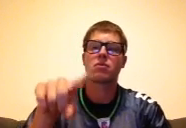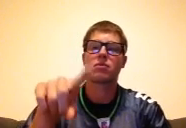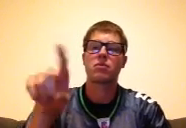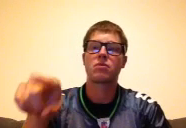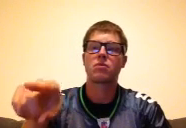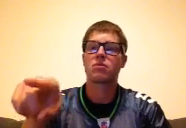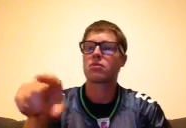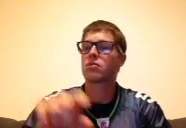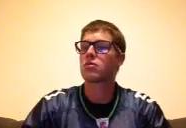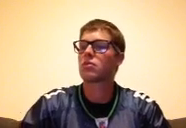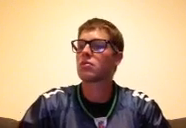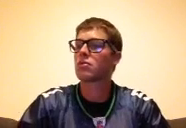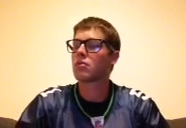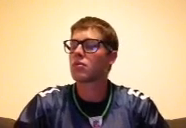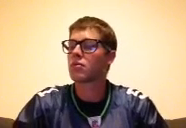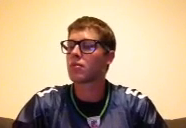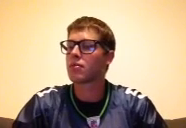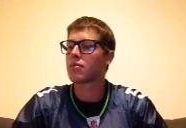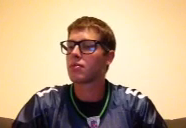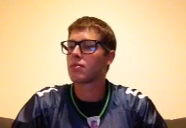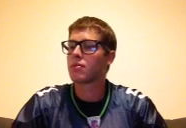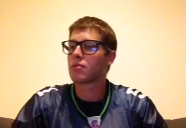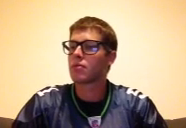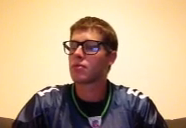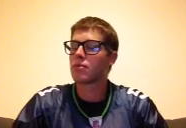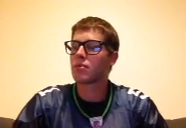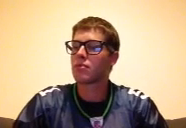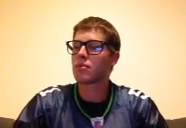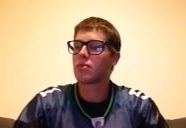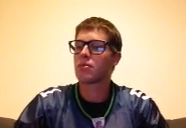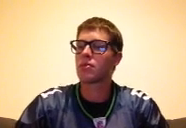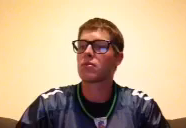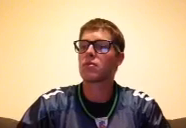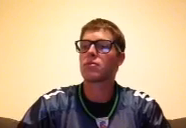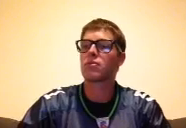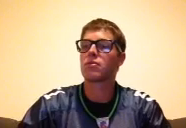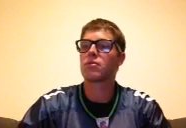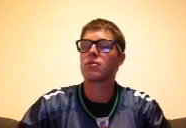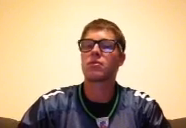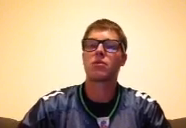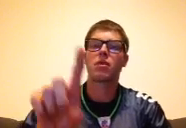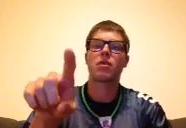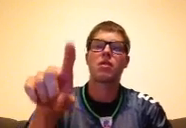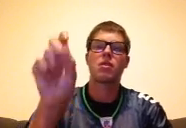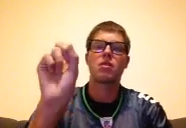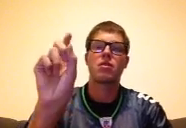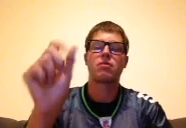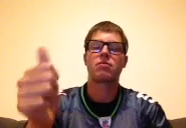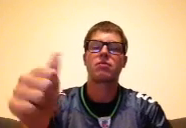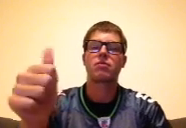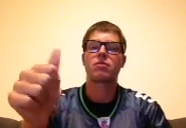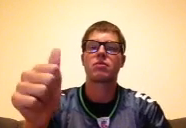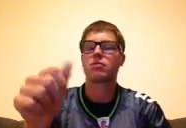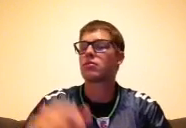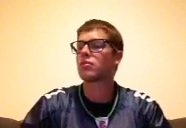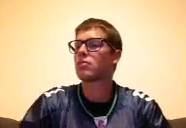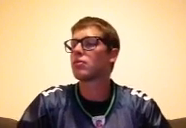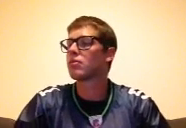it's just not. And this is the signature play, obviously. And this is hopefully the tipping point play. But let's not forget the Shields